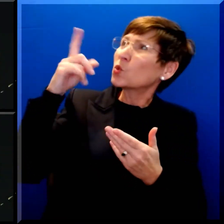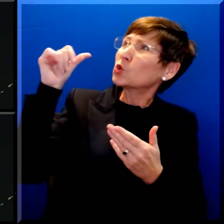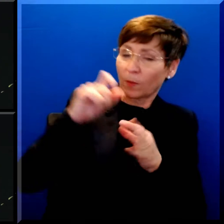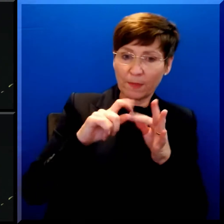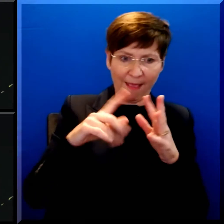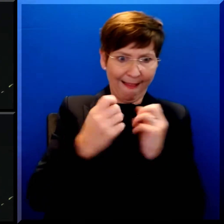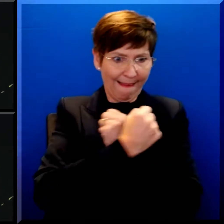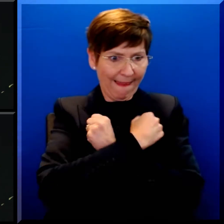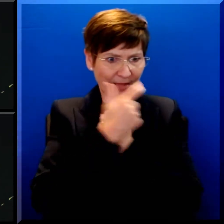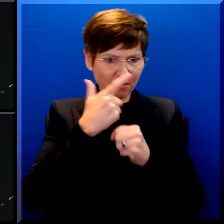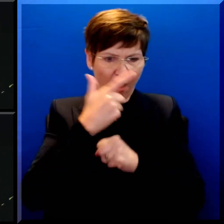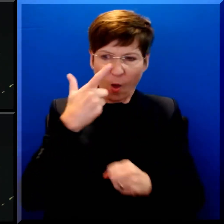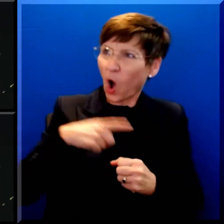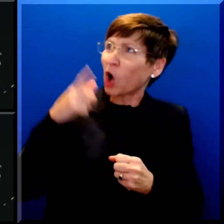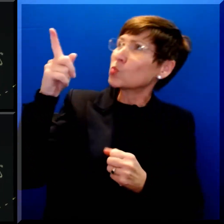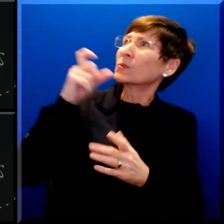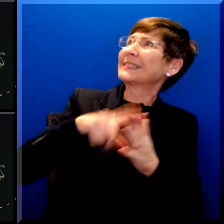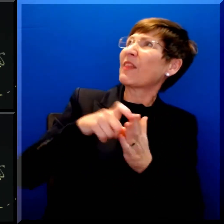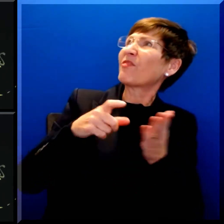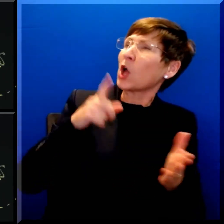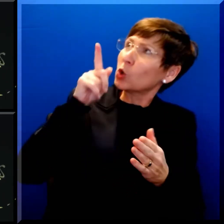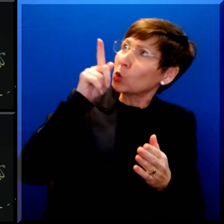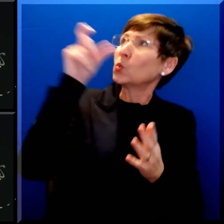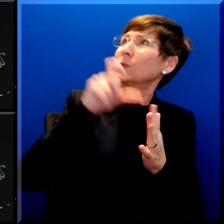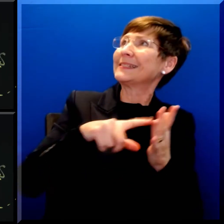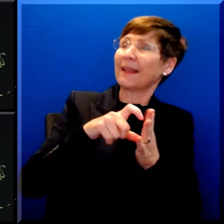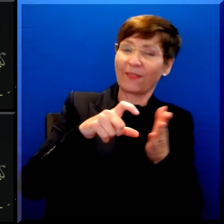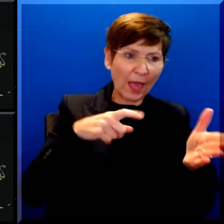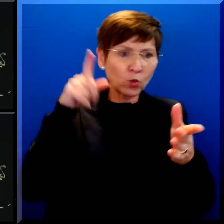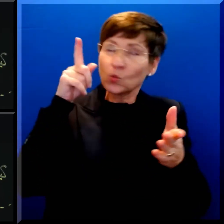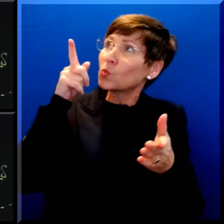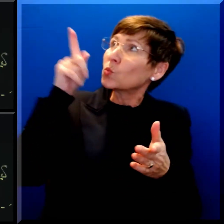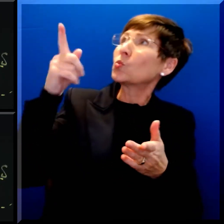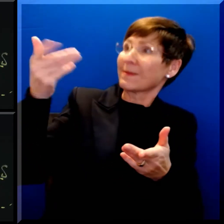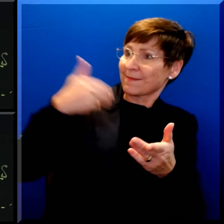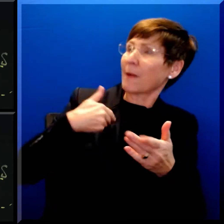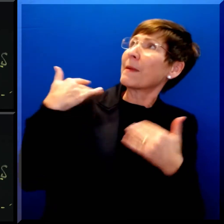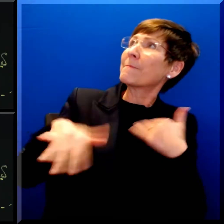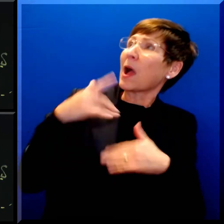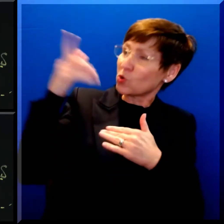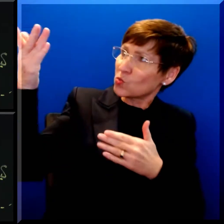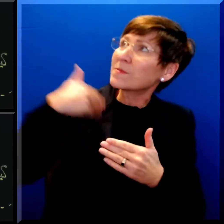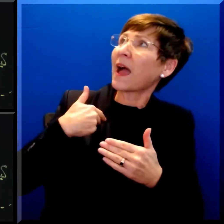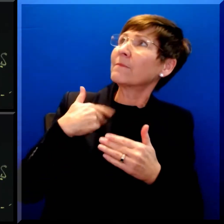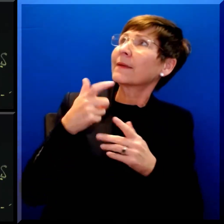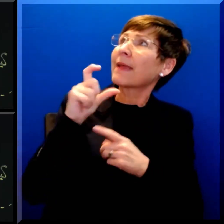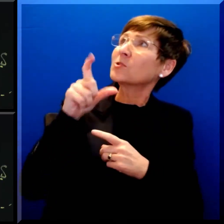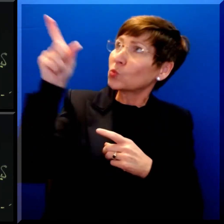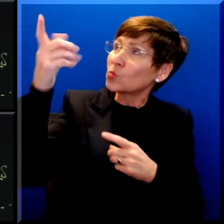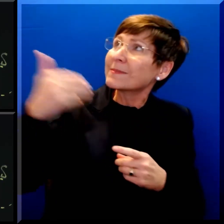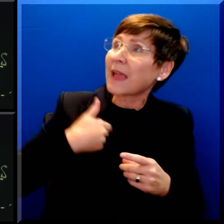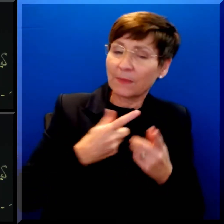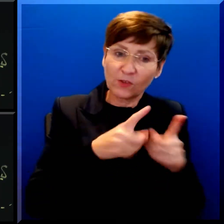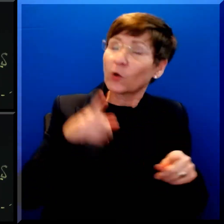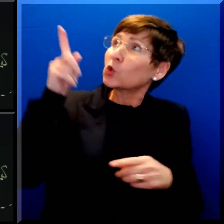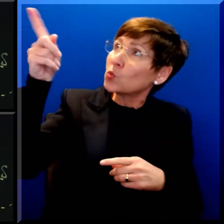God would do this to me? People feel like God promised them something. And instead, God, you gave me pain. And so we wonder, is any of this